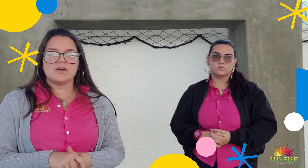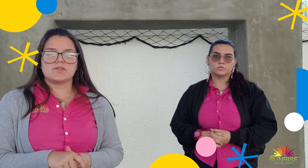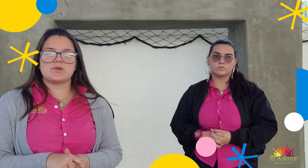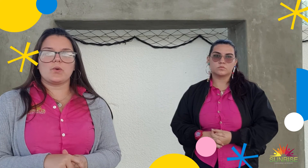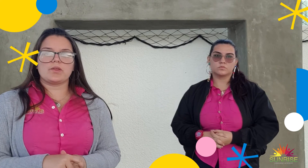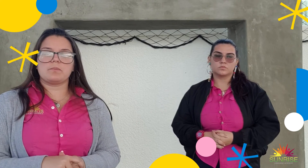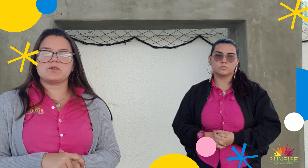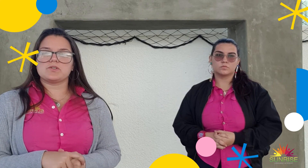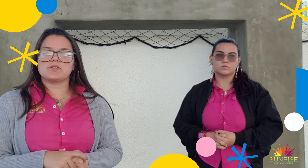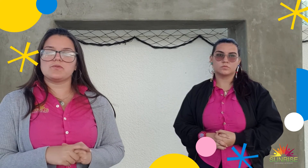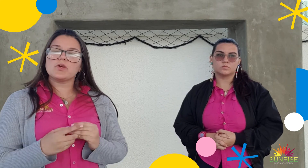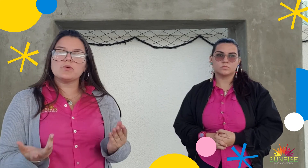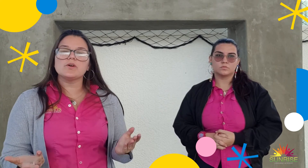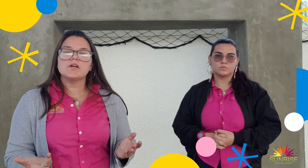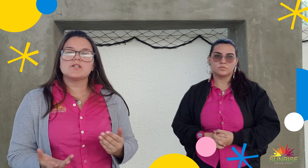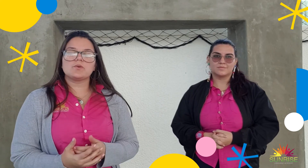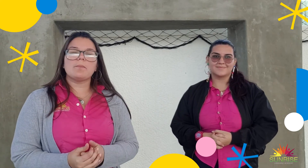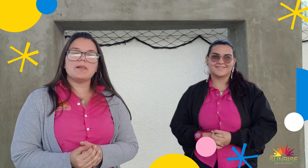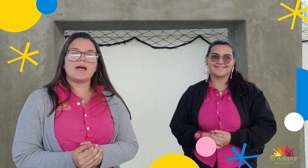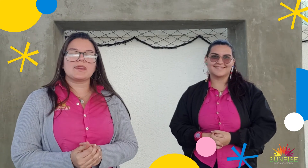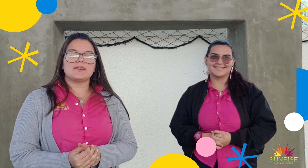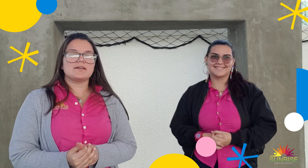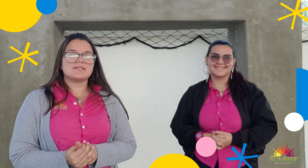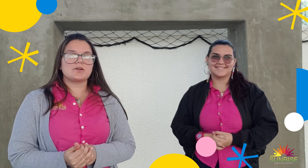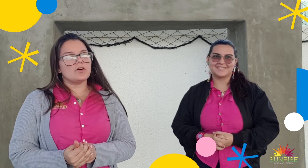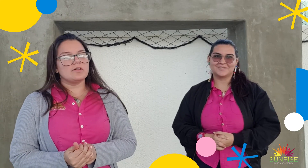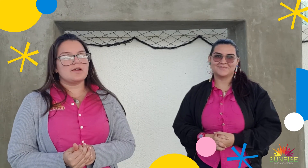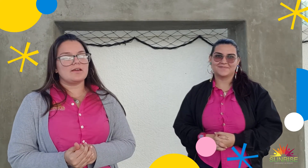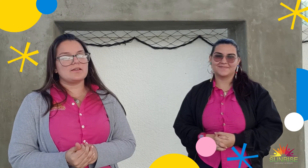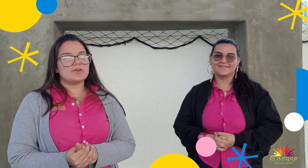life. So the invitation is for you to apply